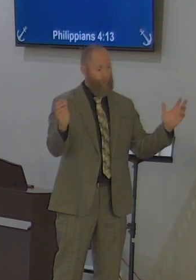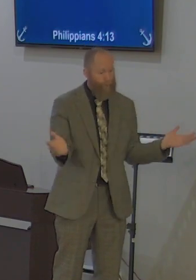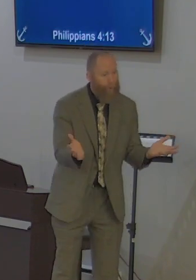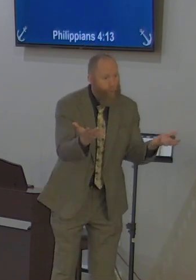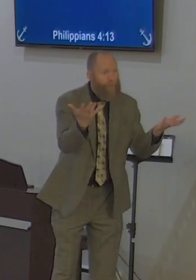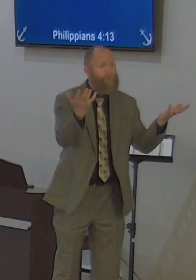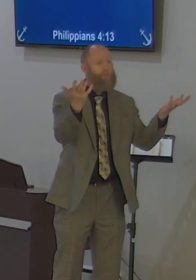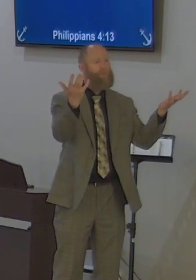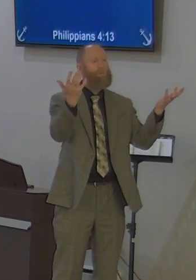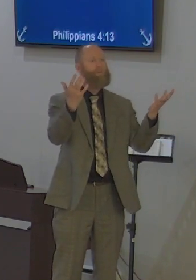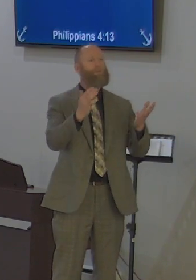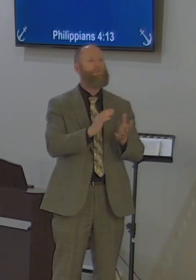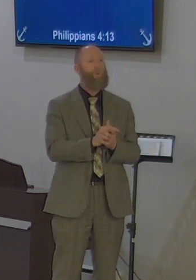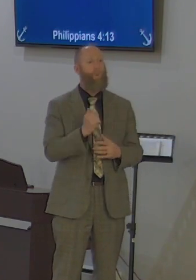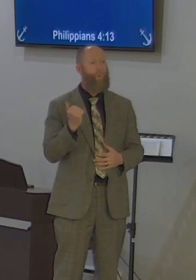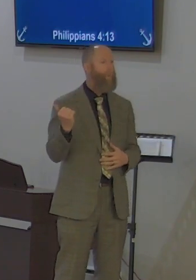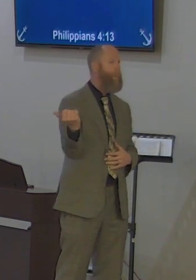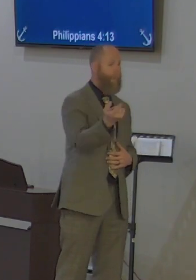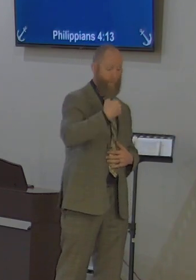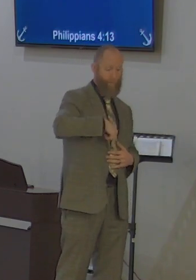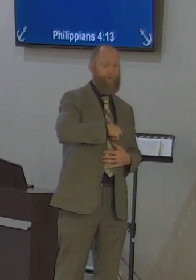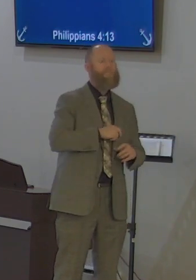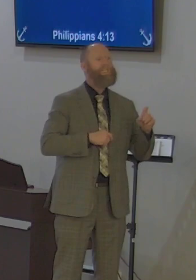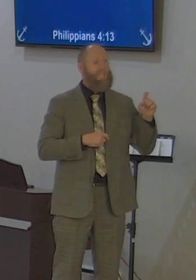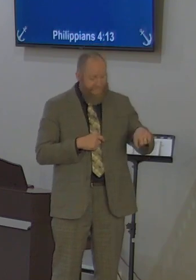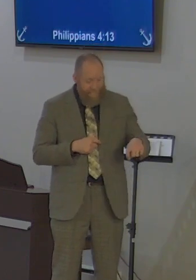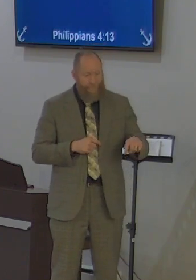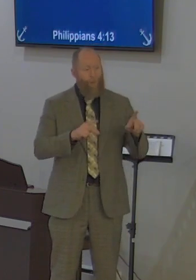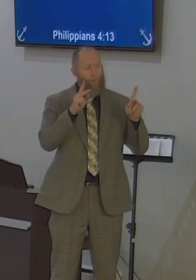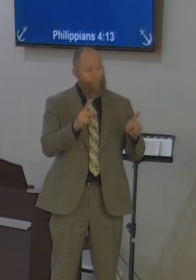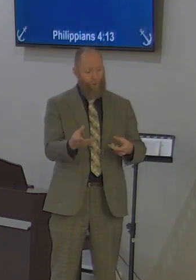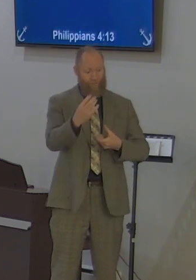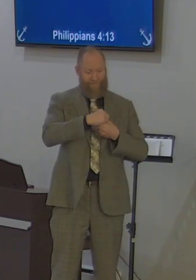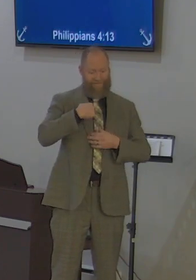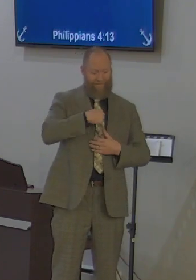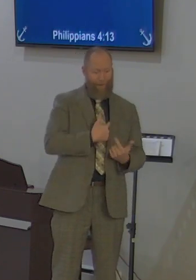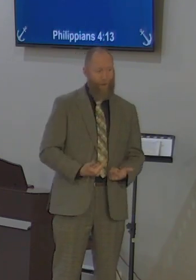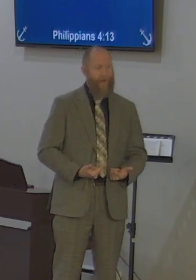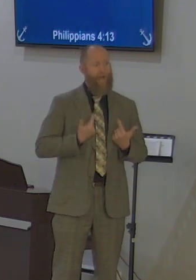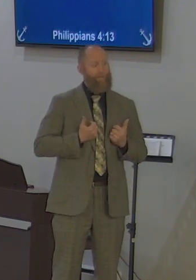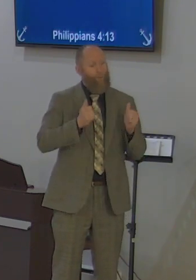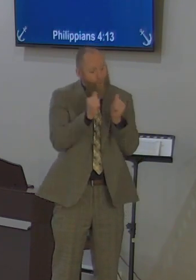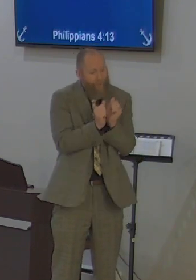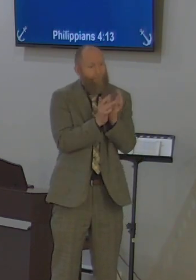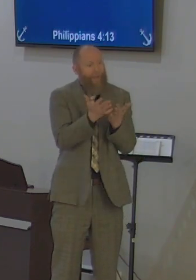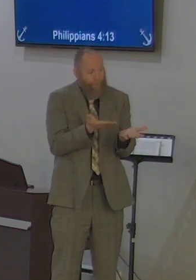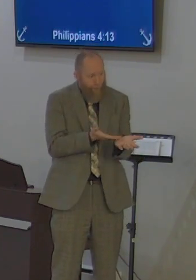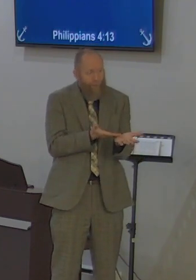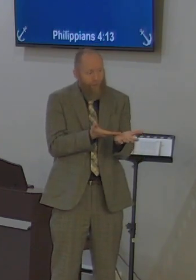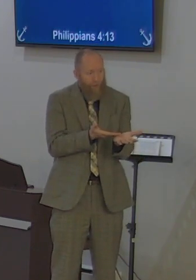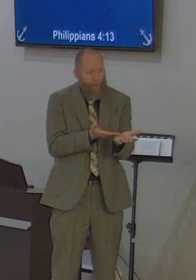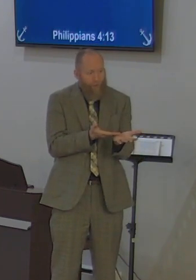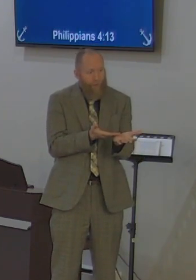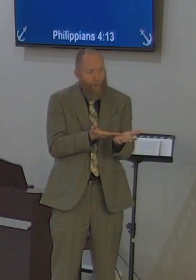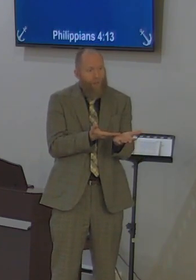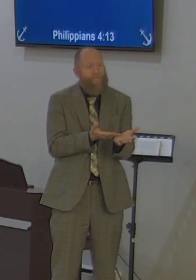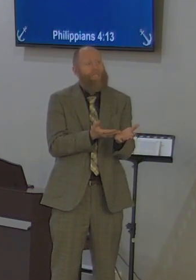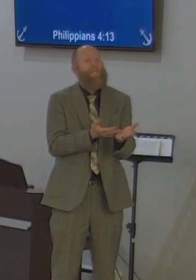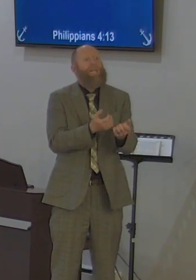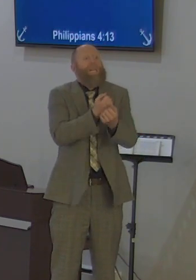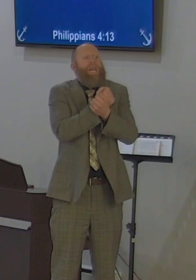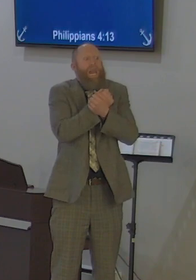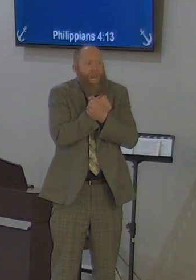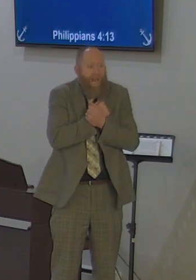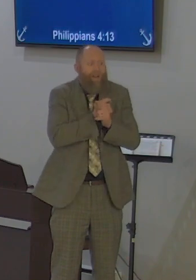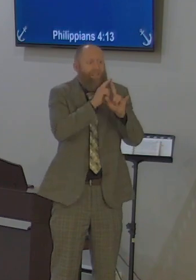need, and I need, someone in my life that will, with the Word of God, with simple love for me because